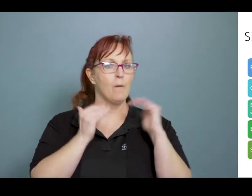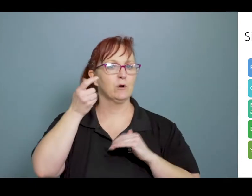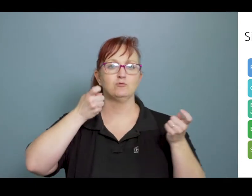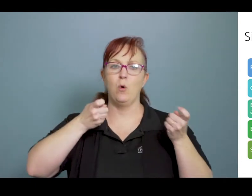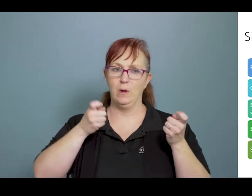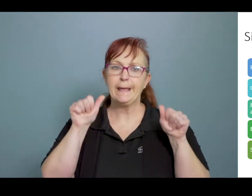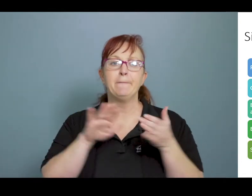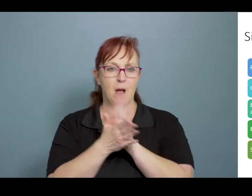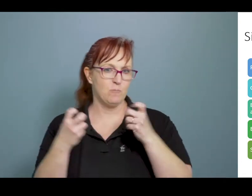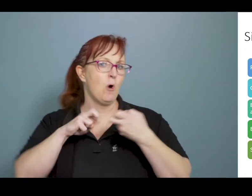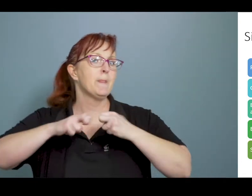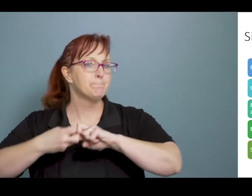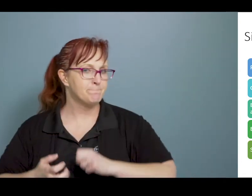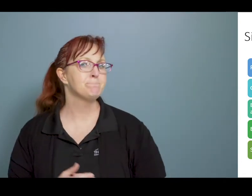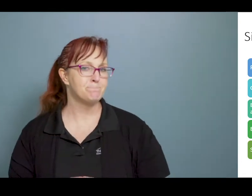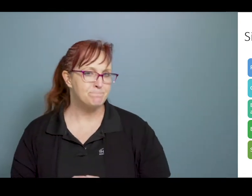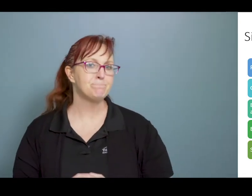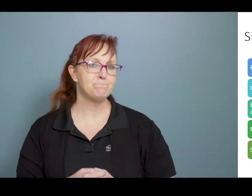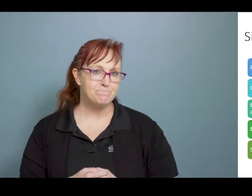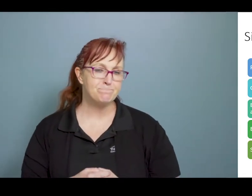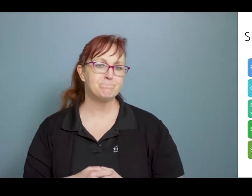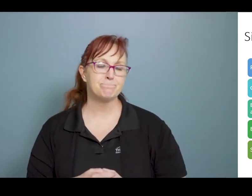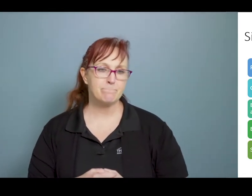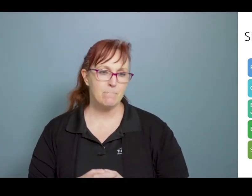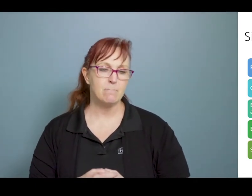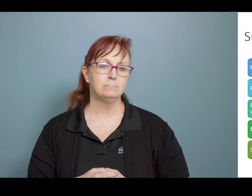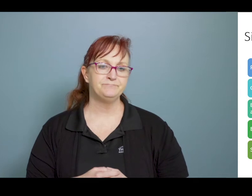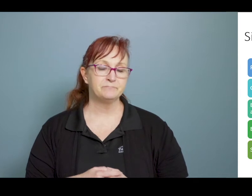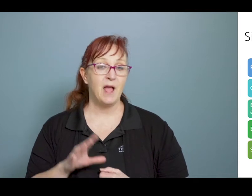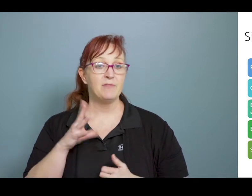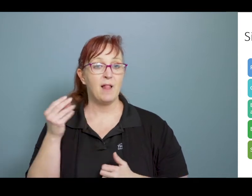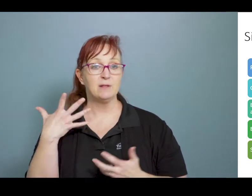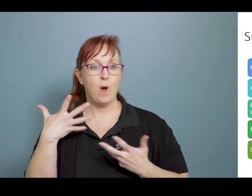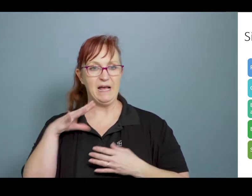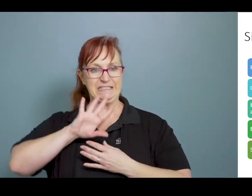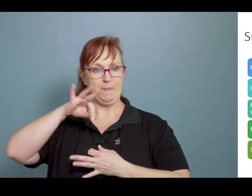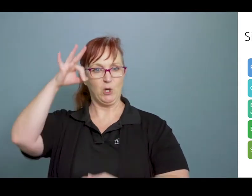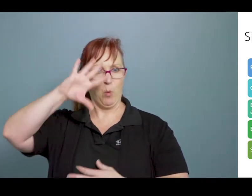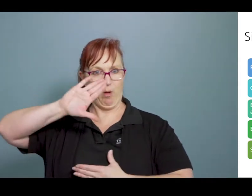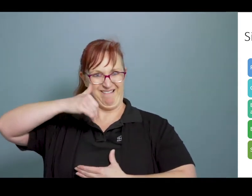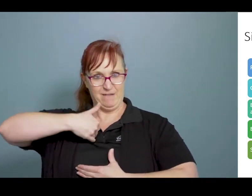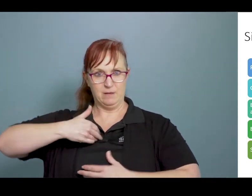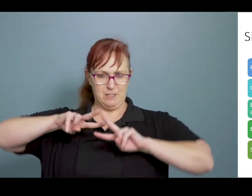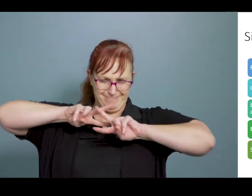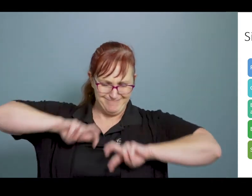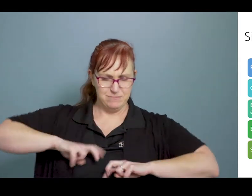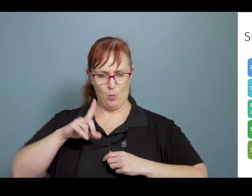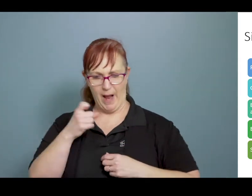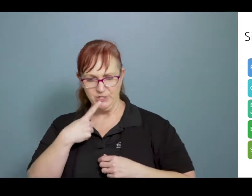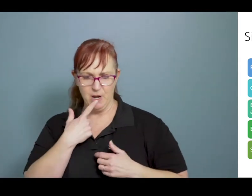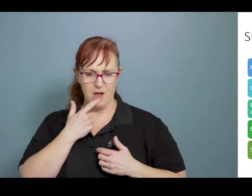problematic. And then apathy, throwing up our hands. And then finally, spiritual questioning beliefs,